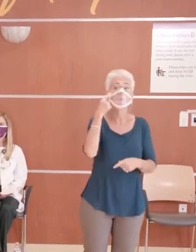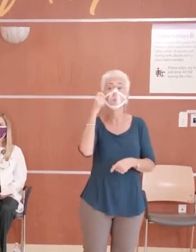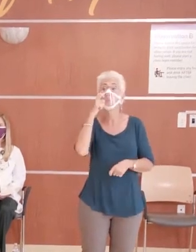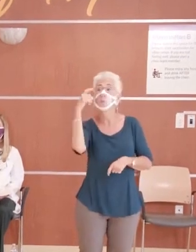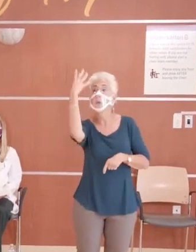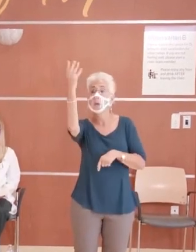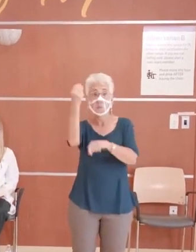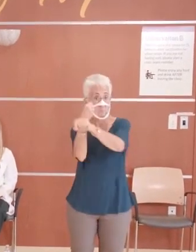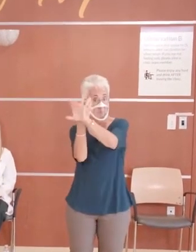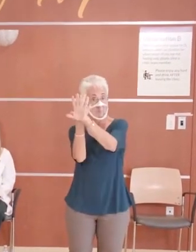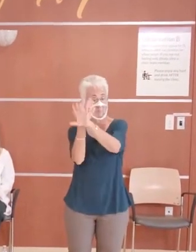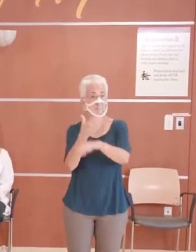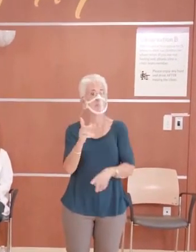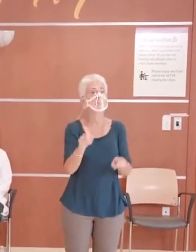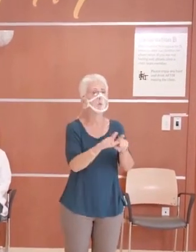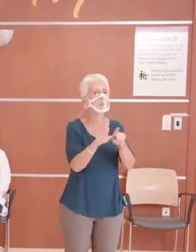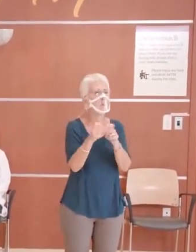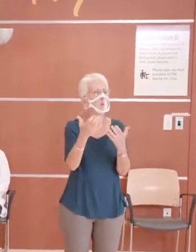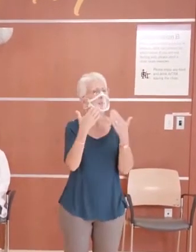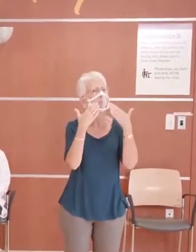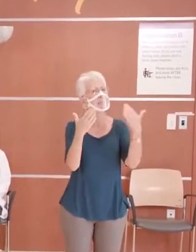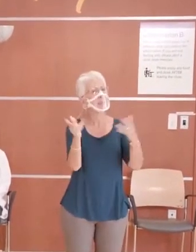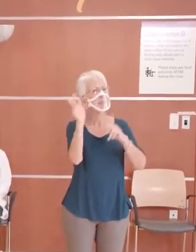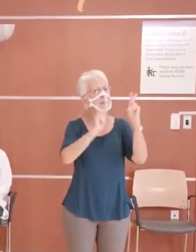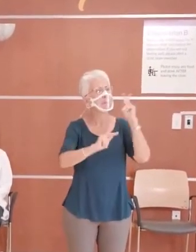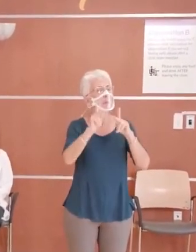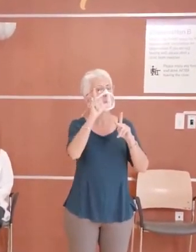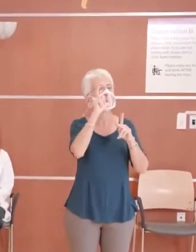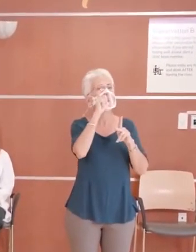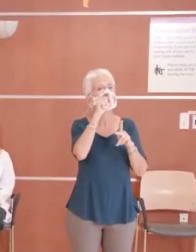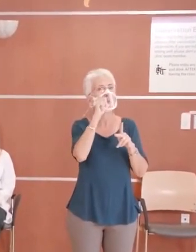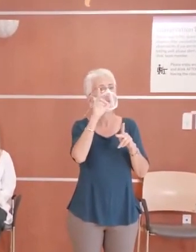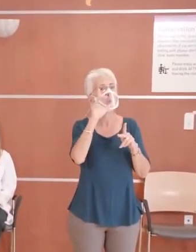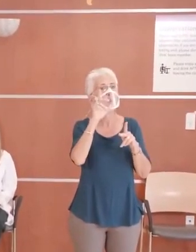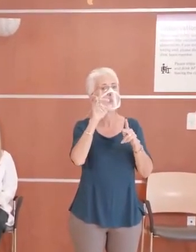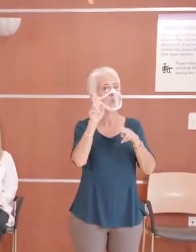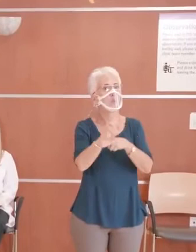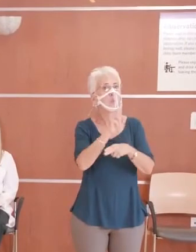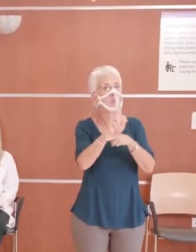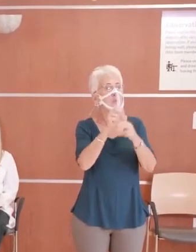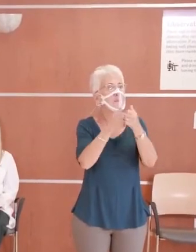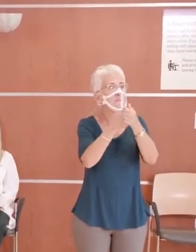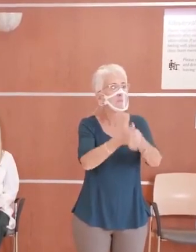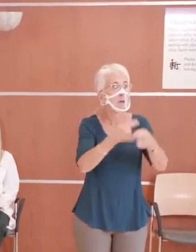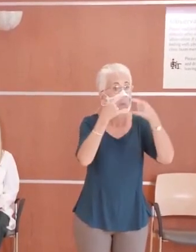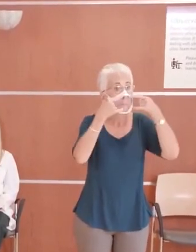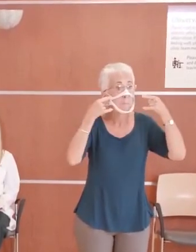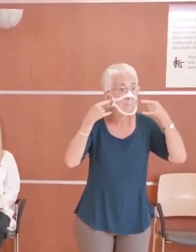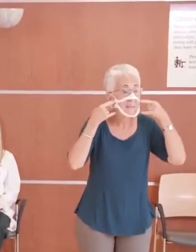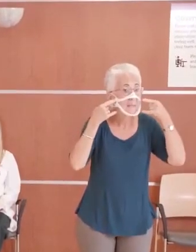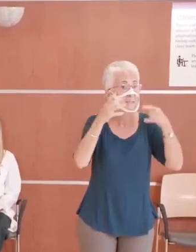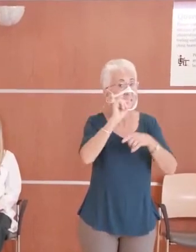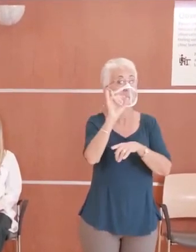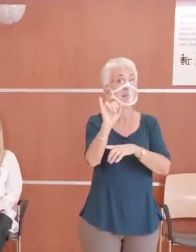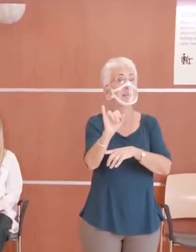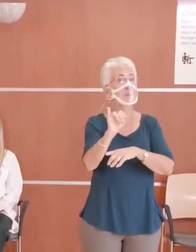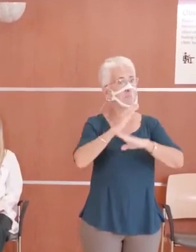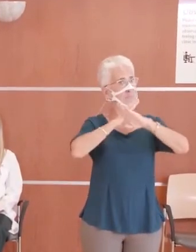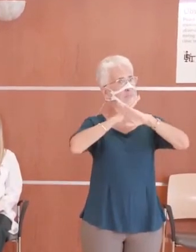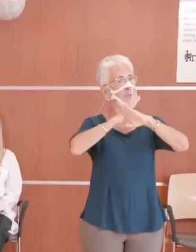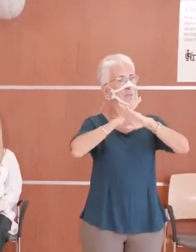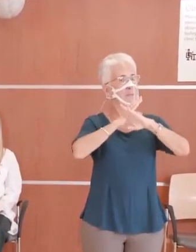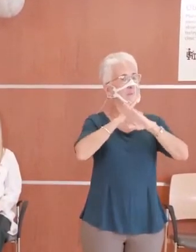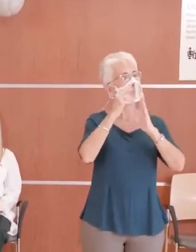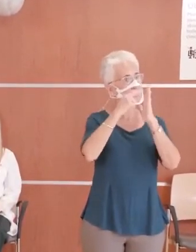virtually. I also want to thank the people who are following the masking and infection prevention protocols